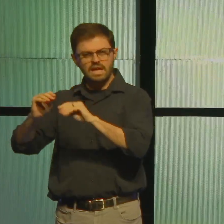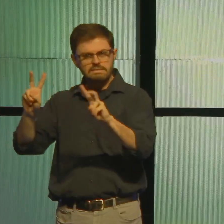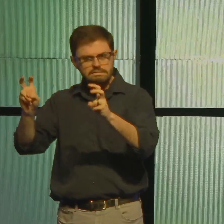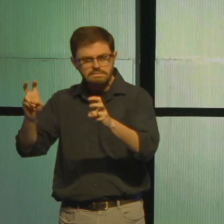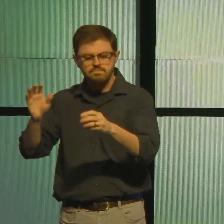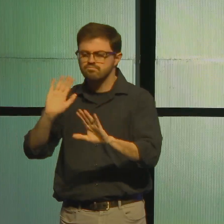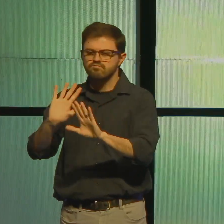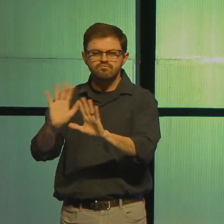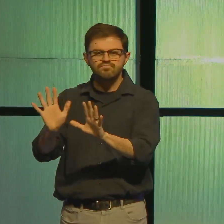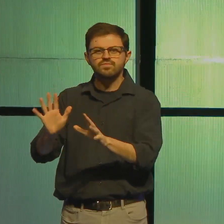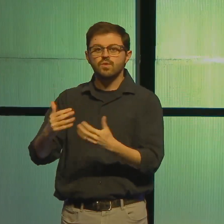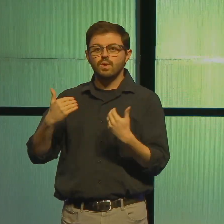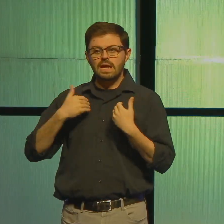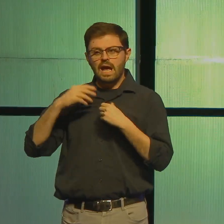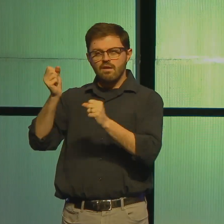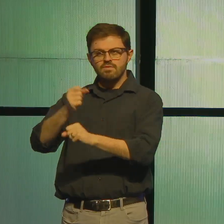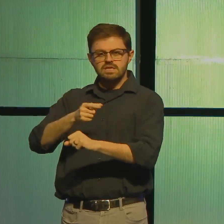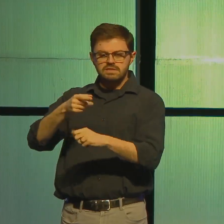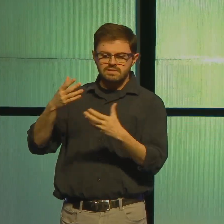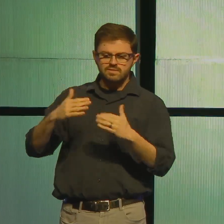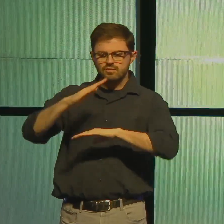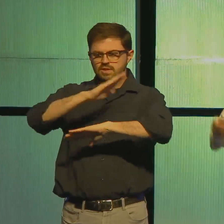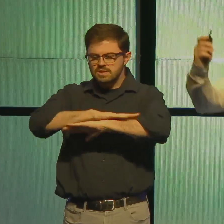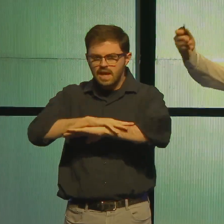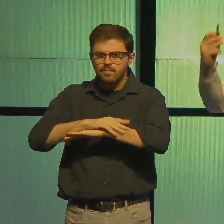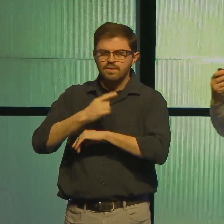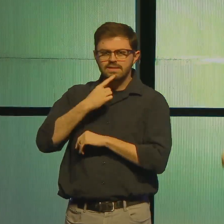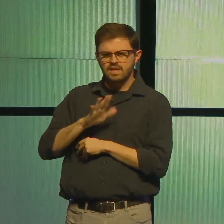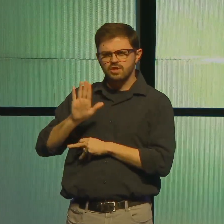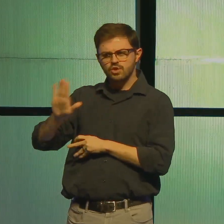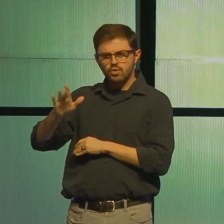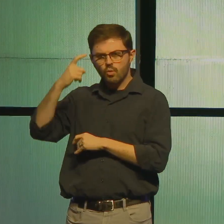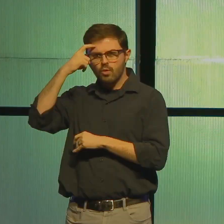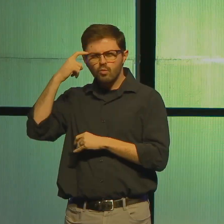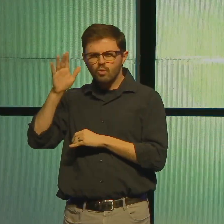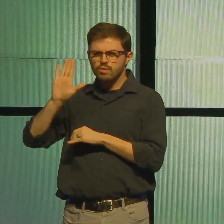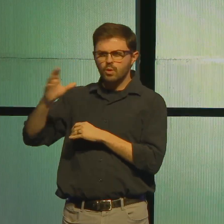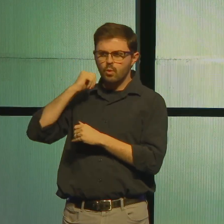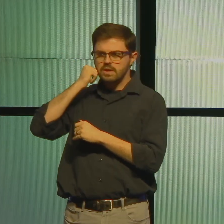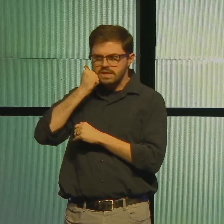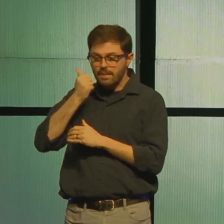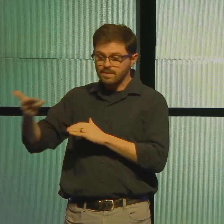of a table that says your wounds and your shame and all of that stuff is welcome here.